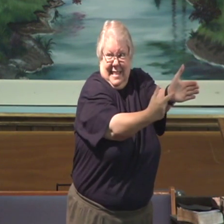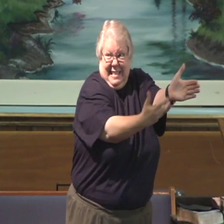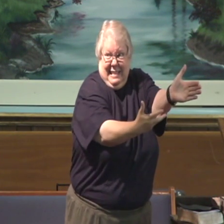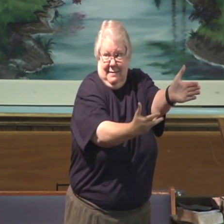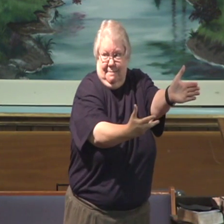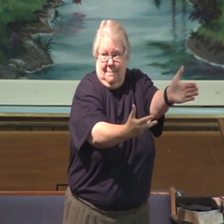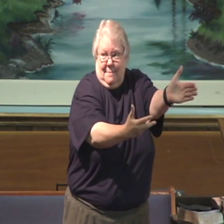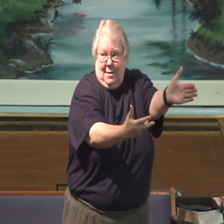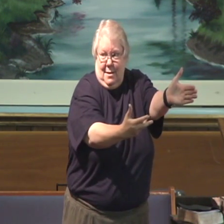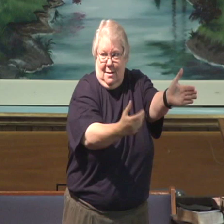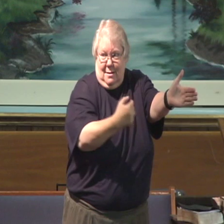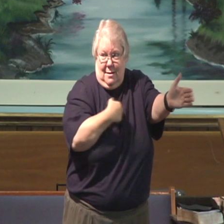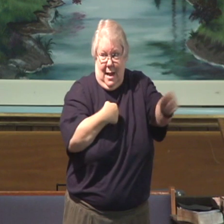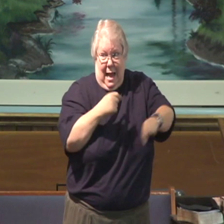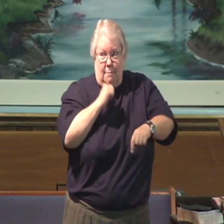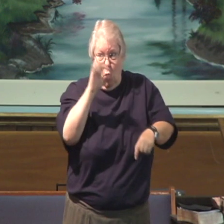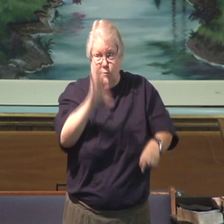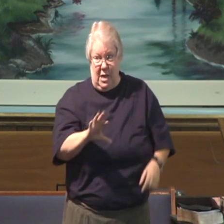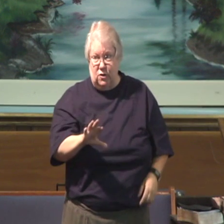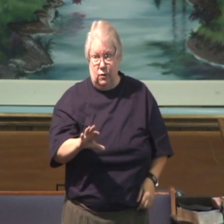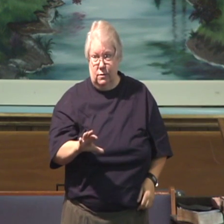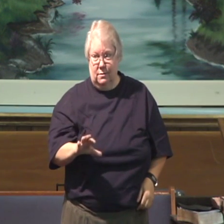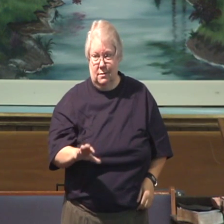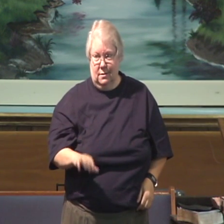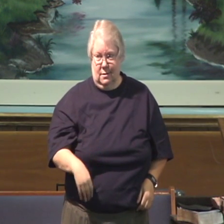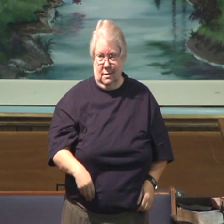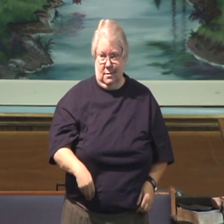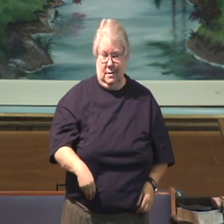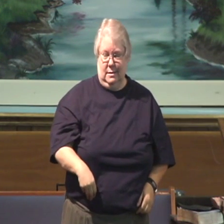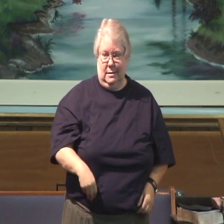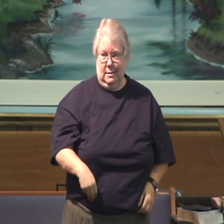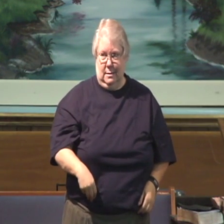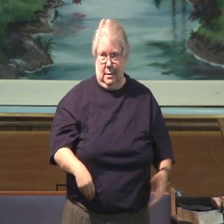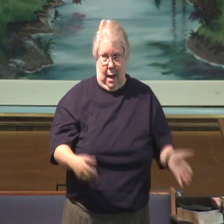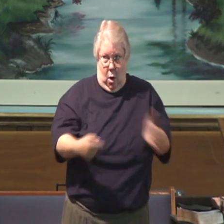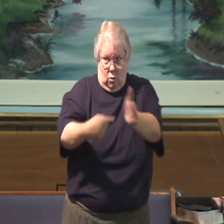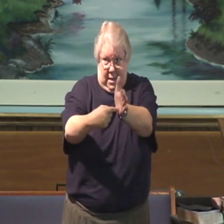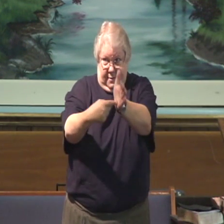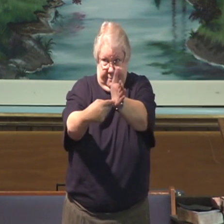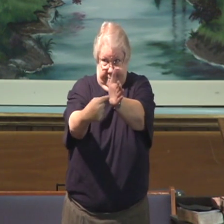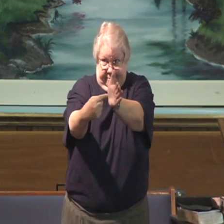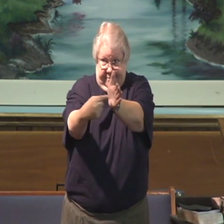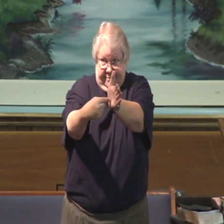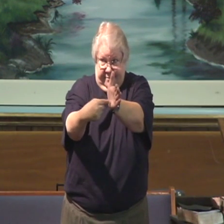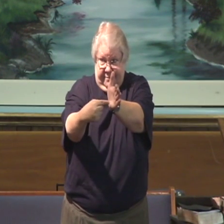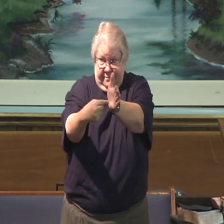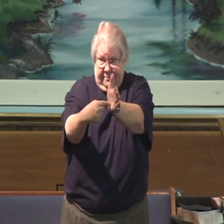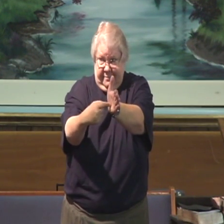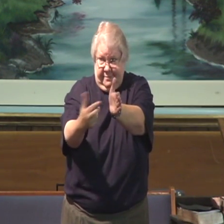That's it. And I'm no preacher. But I only.